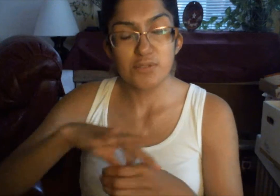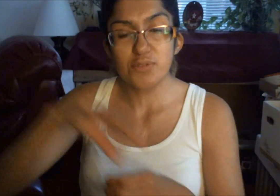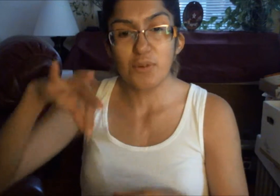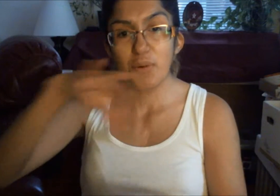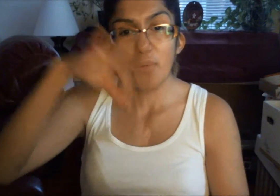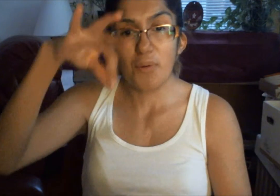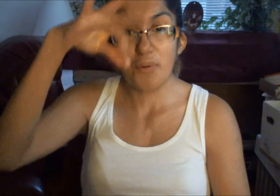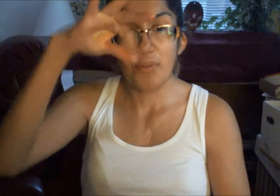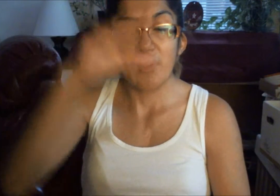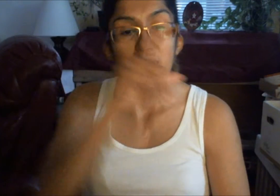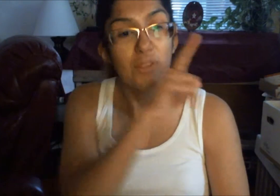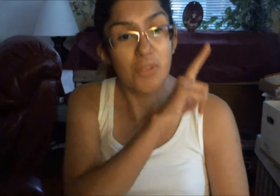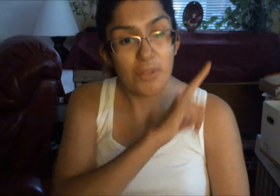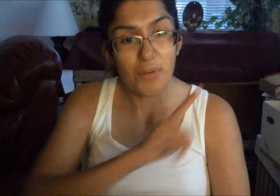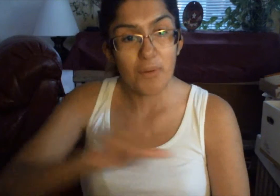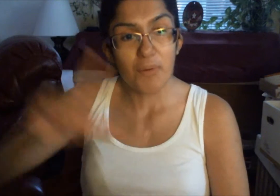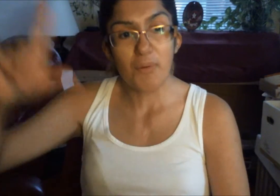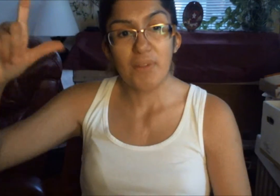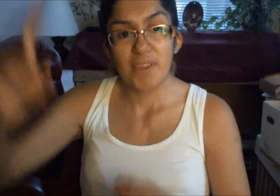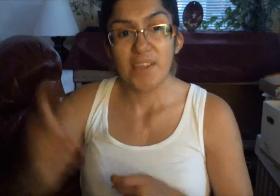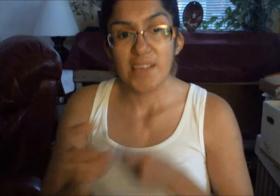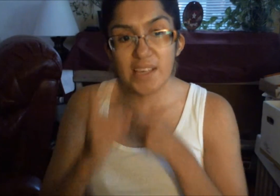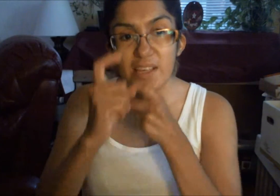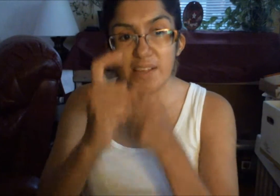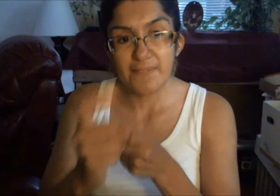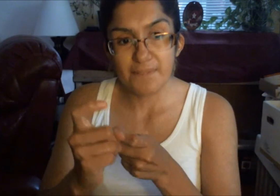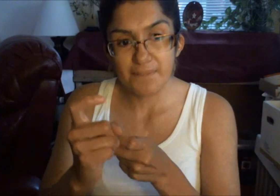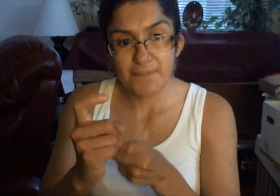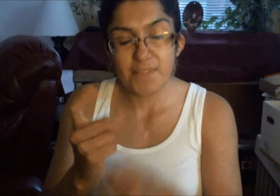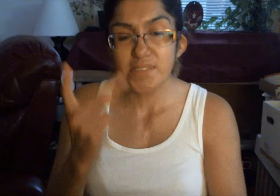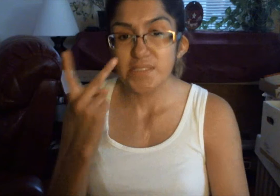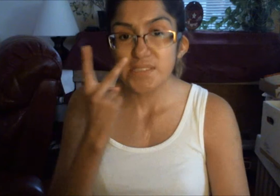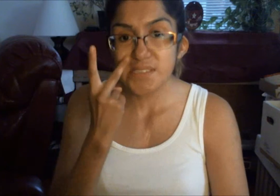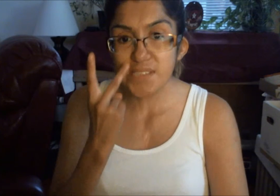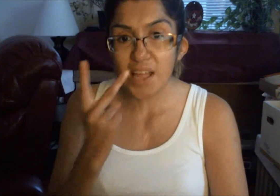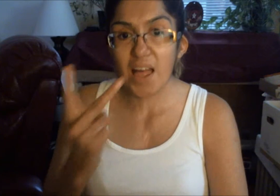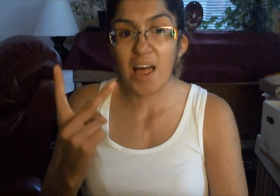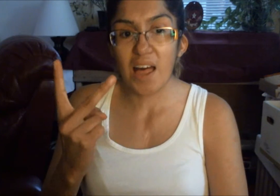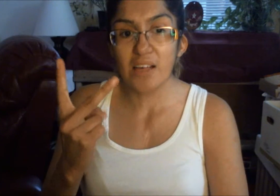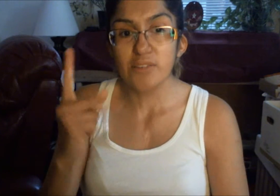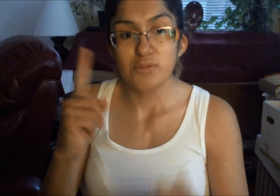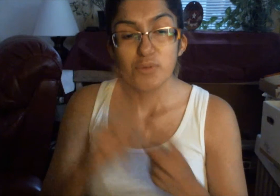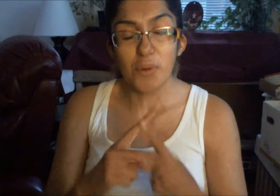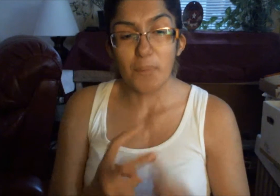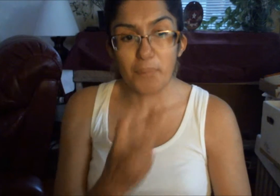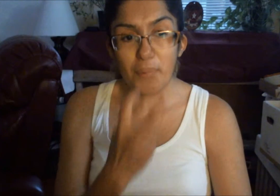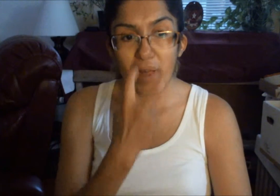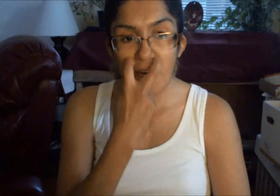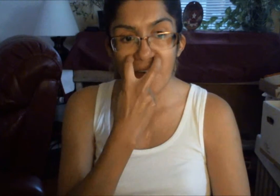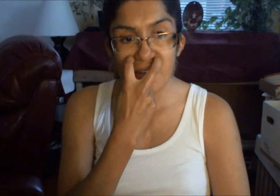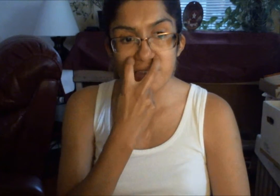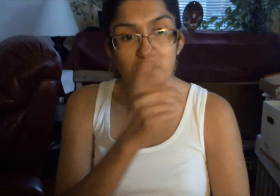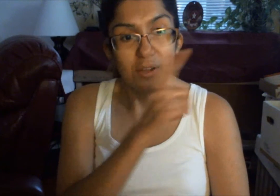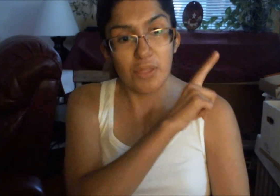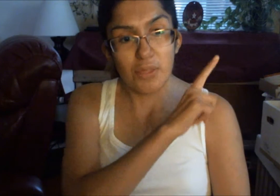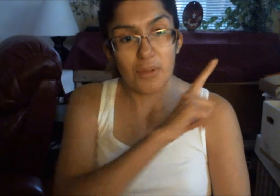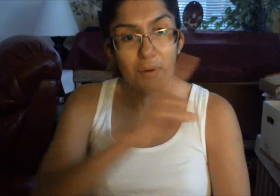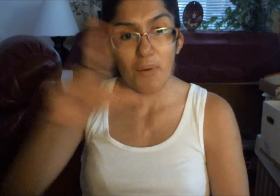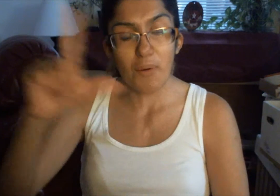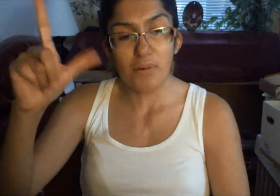adjusts my body. My couch feels so comfortable. It feels like somebody's hugging you. How can the bed do that? This is